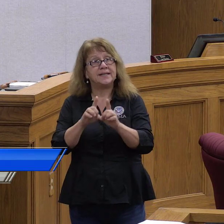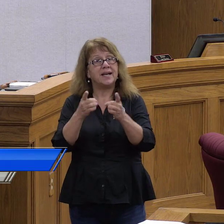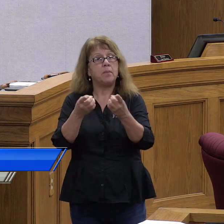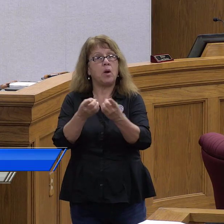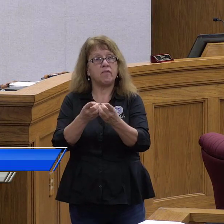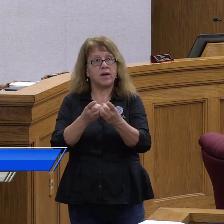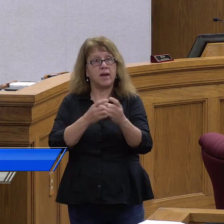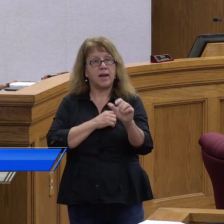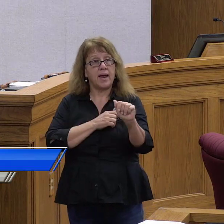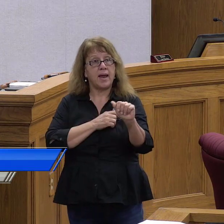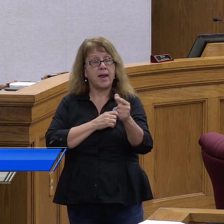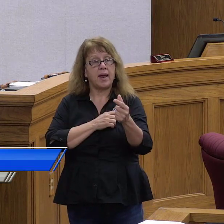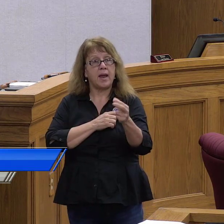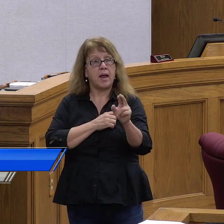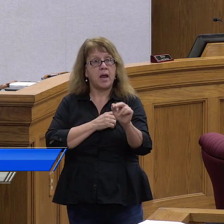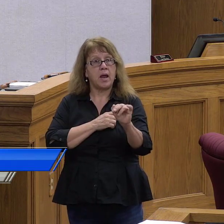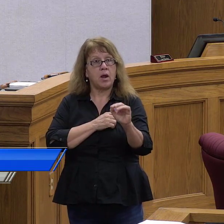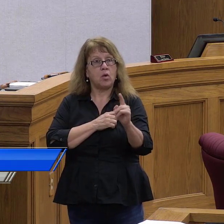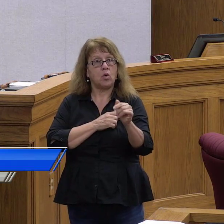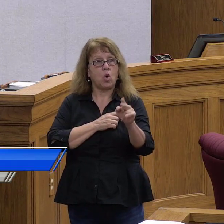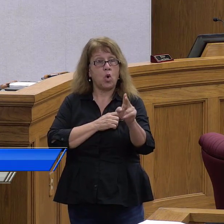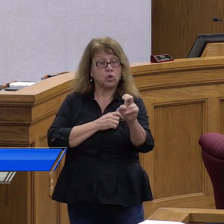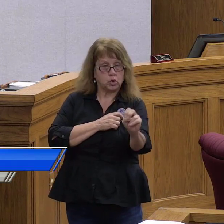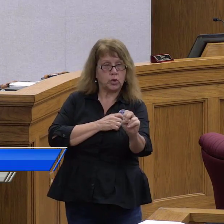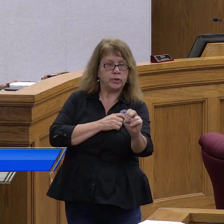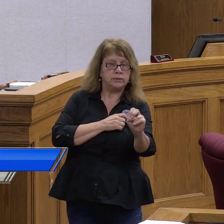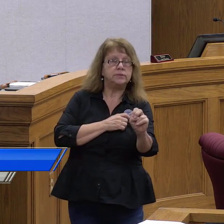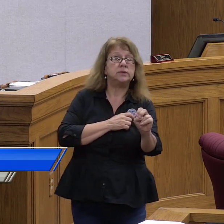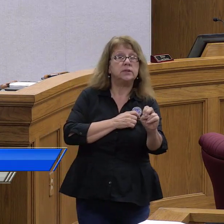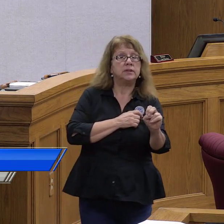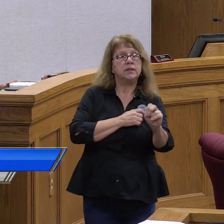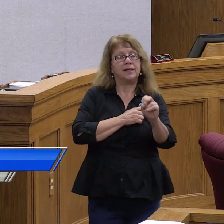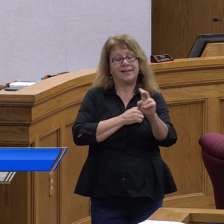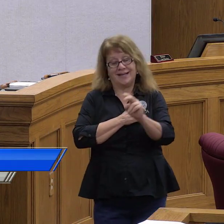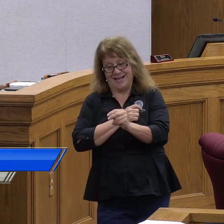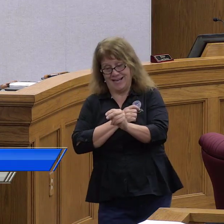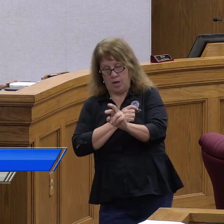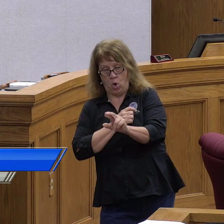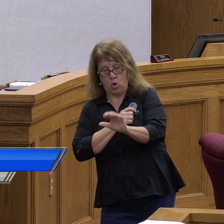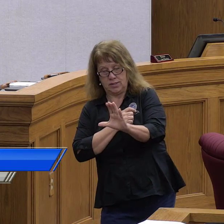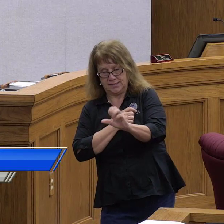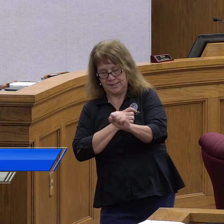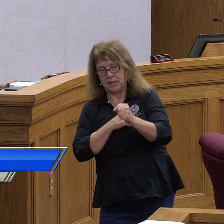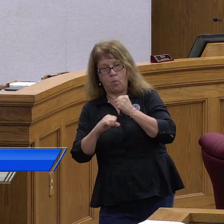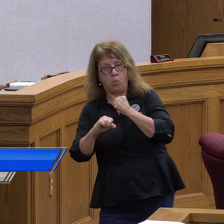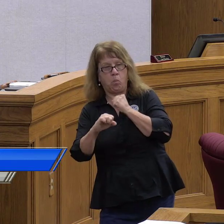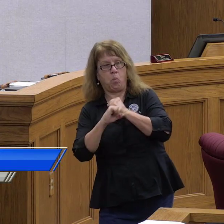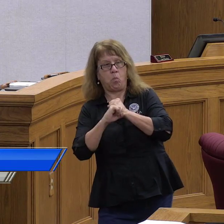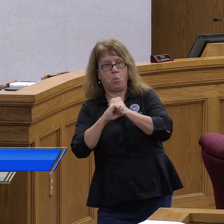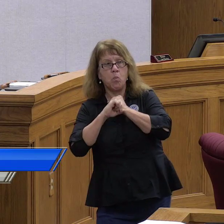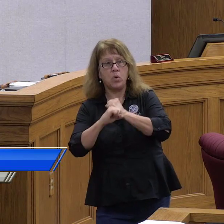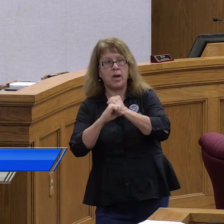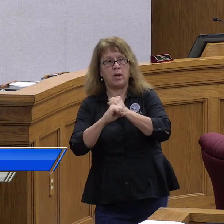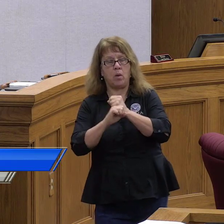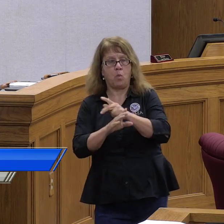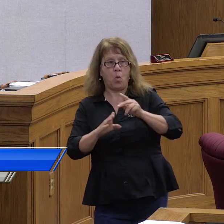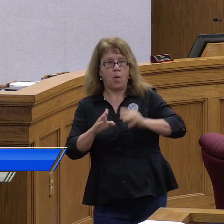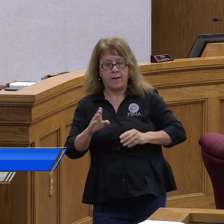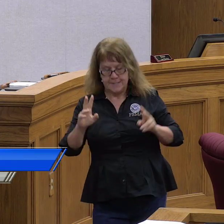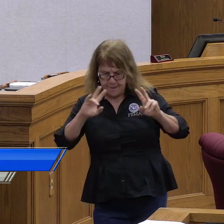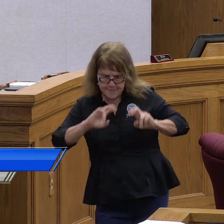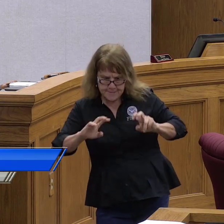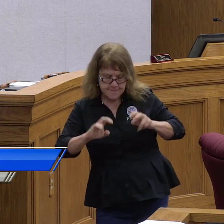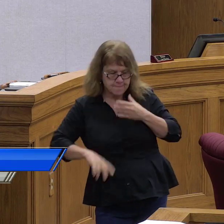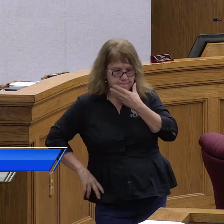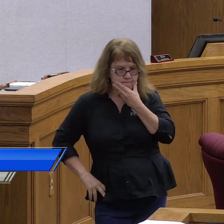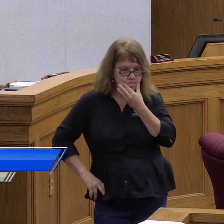the NRCS, which are the Emergency Watershed Protection Program. We're doing assessments on the